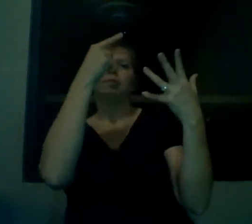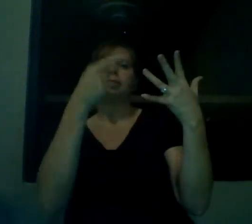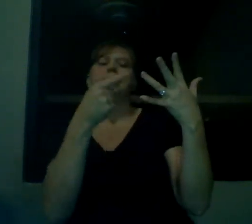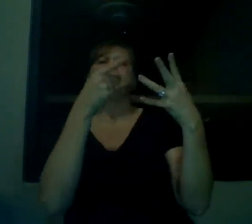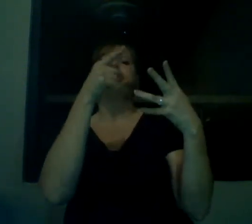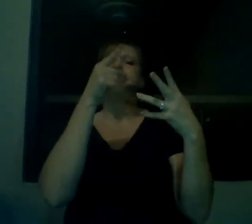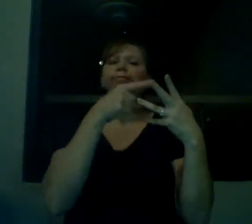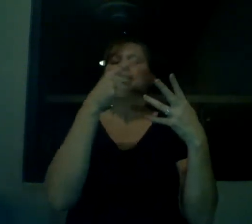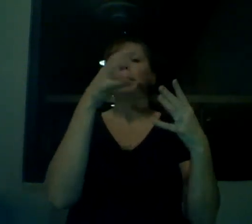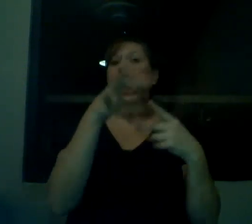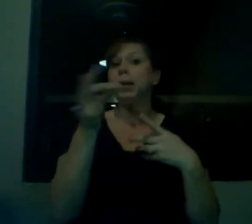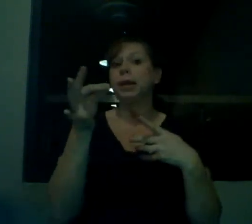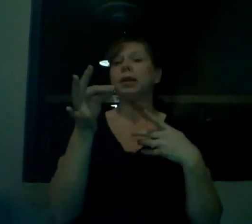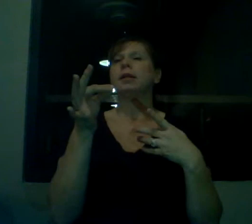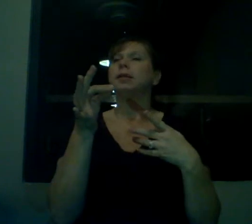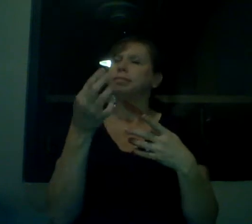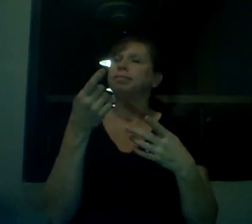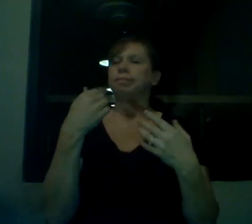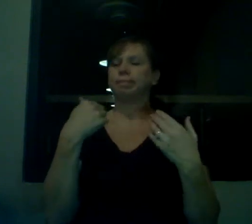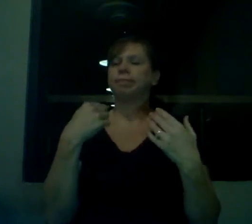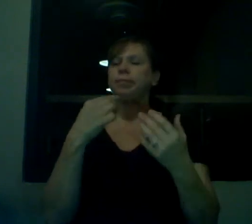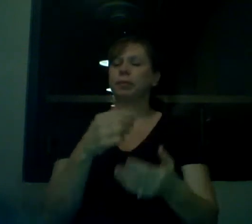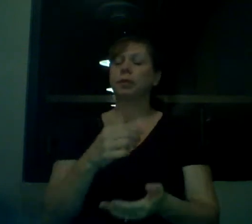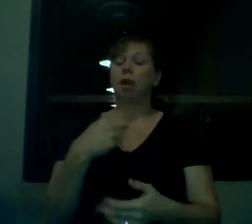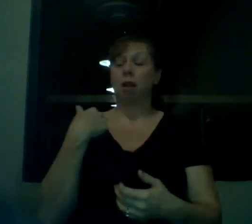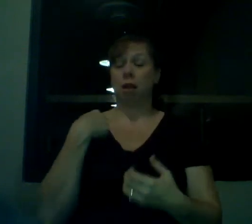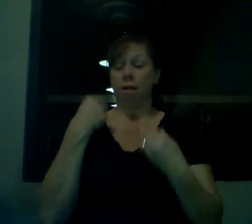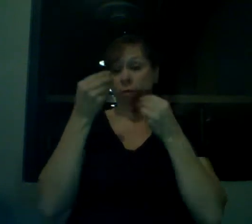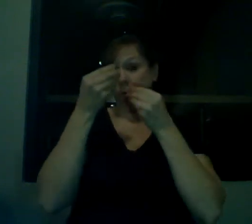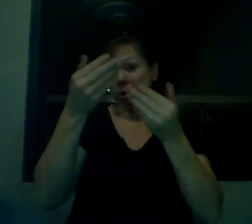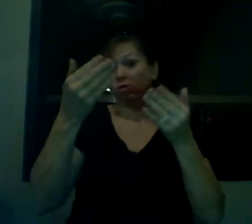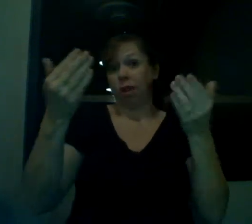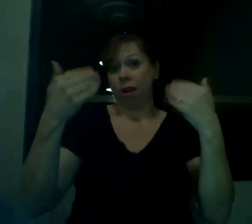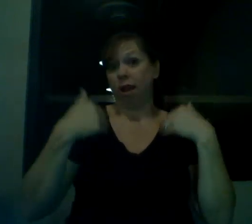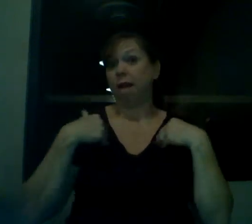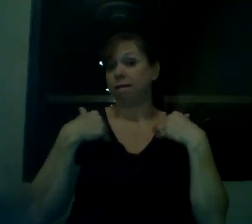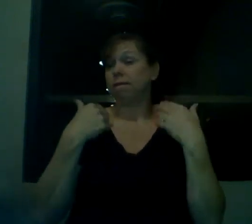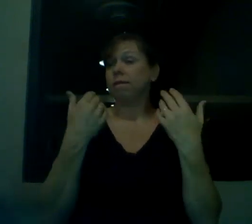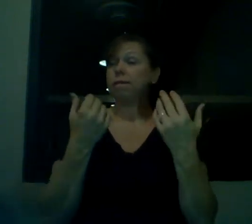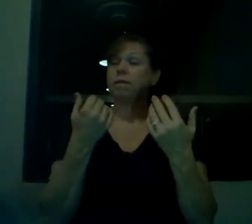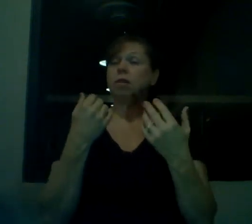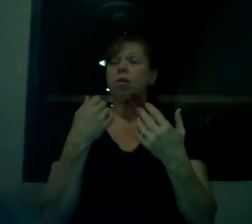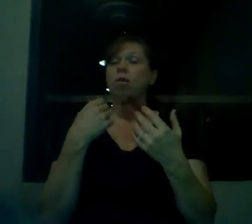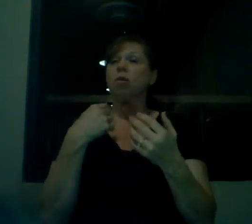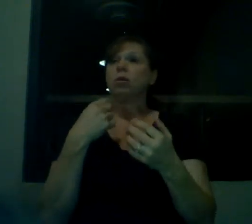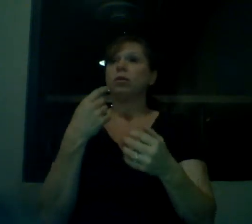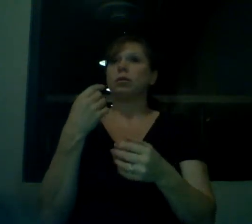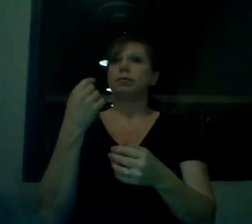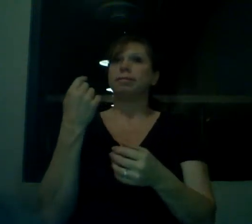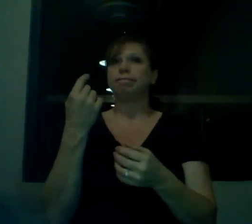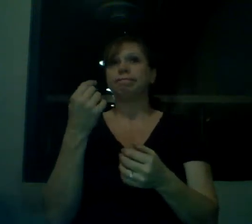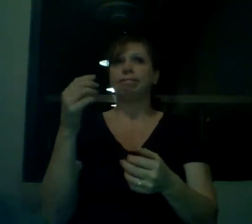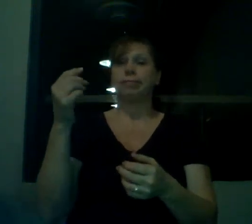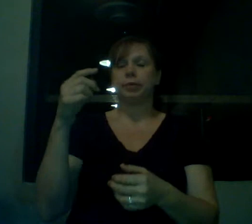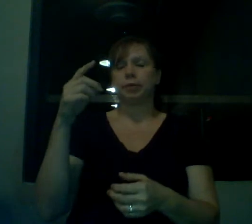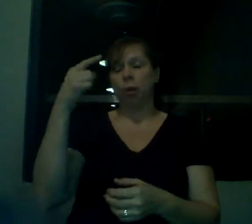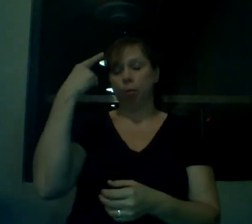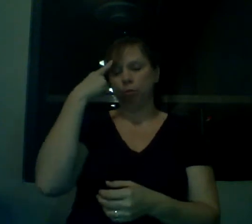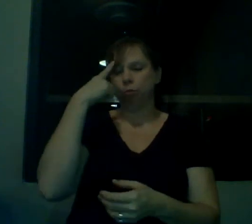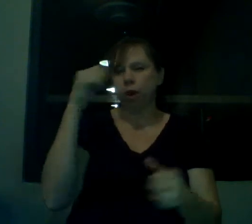free. I have a lot of information in regards to just the brain science, and if you just, the Bible is very complex as